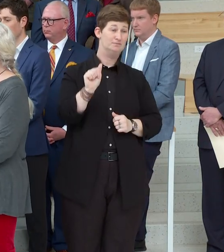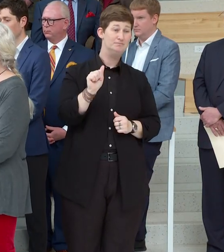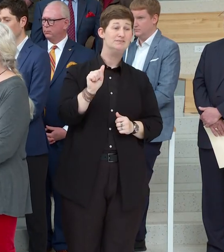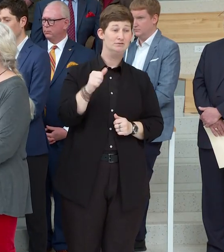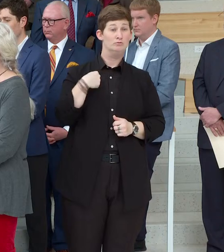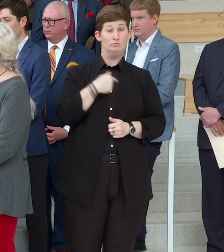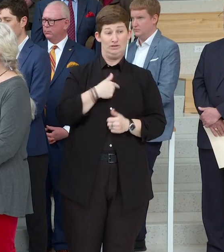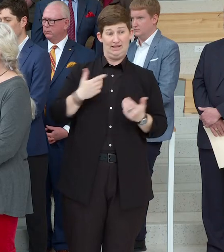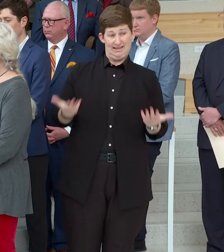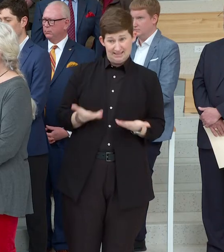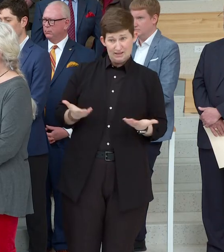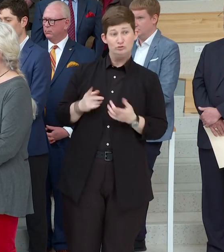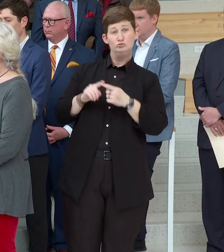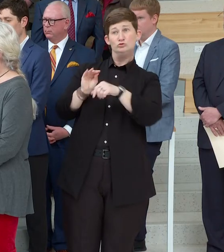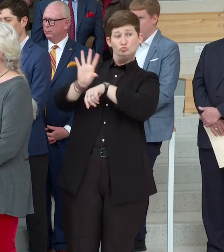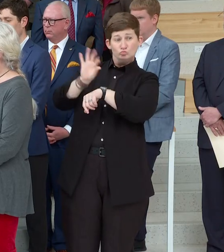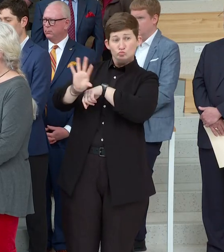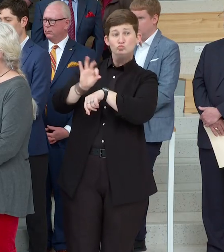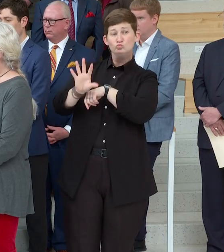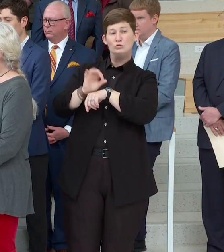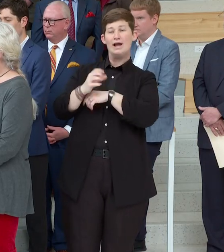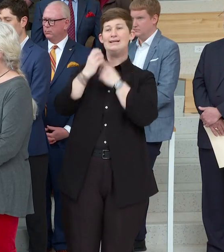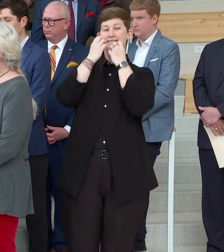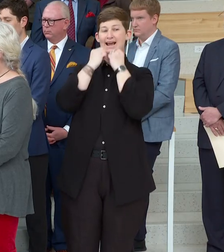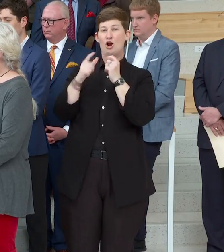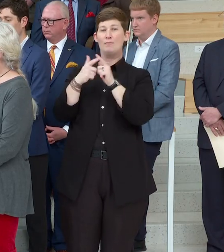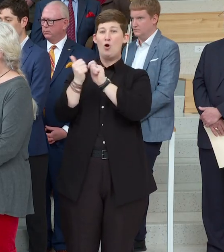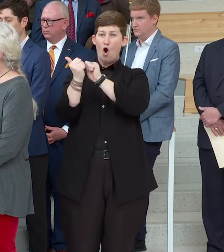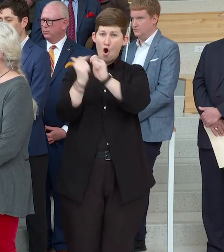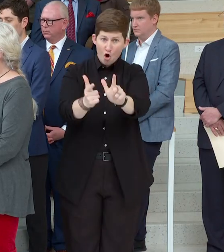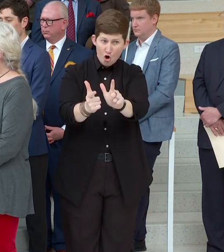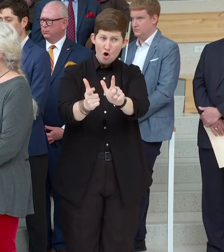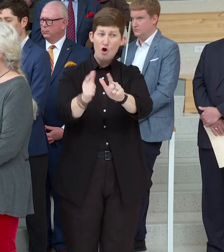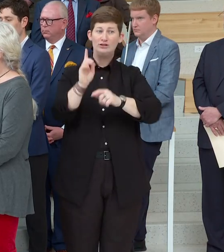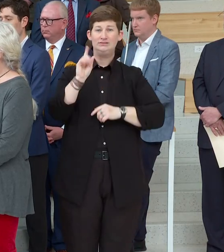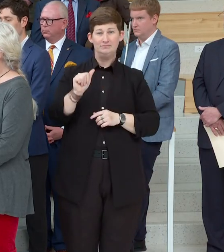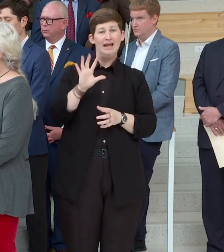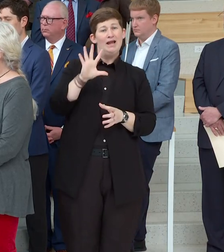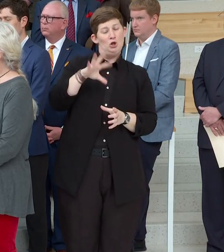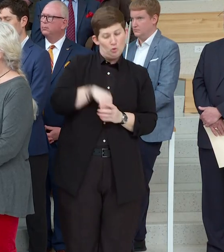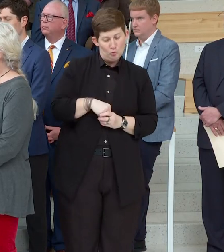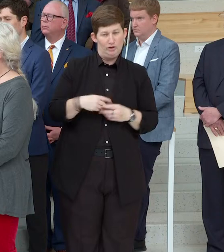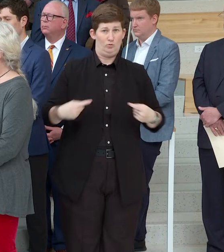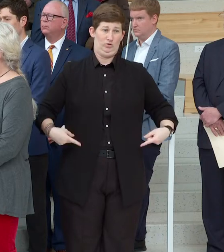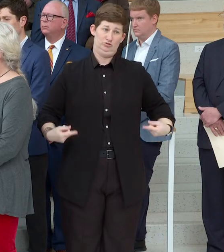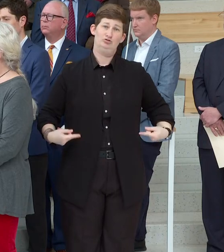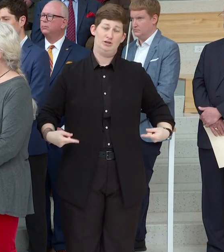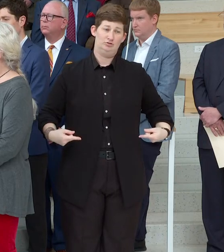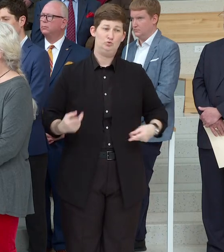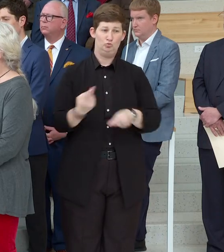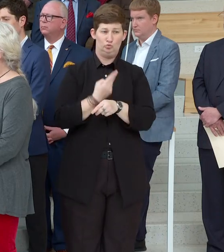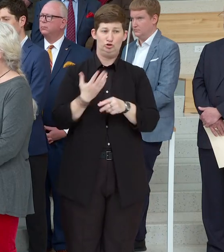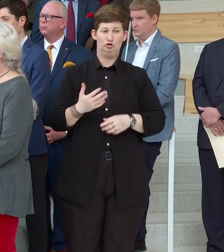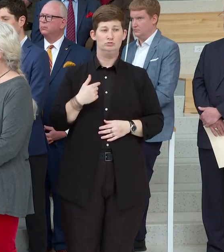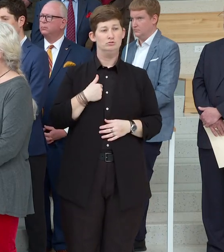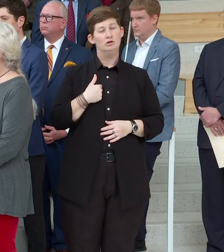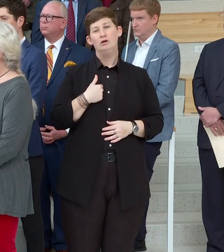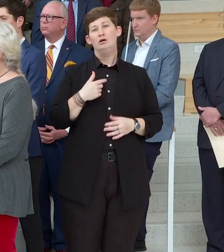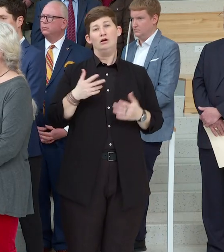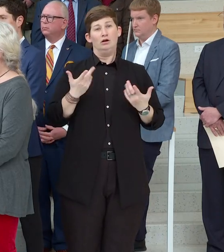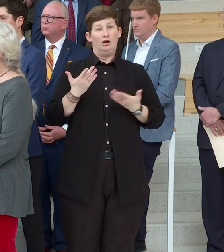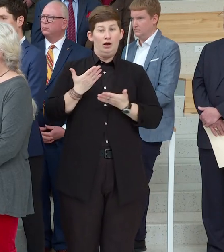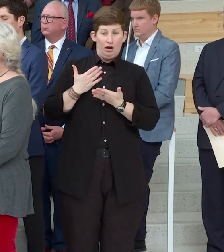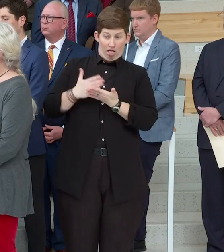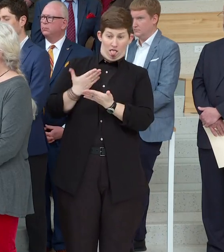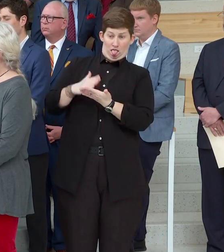them to care about all disabilities, including wheelchair users. We are tired of being excluded. We believe